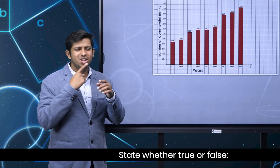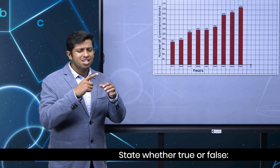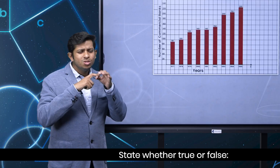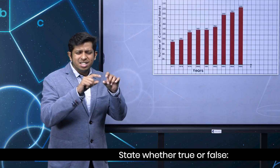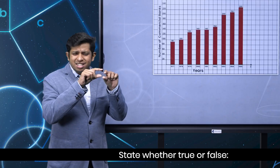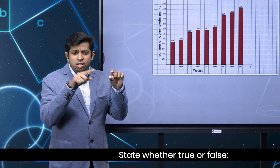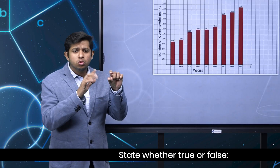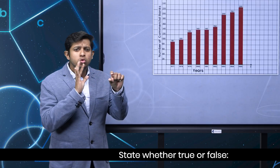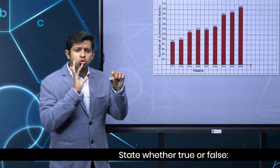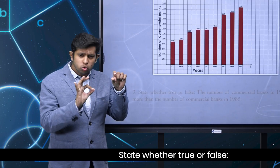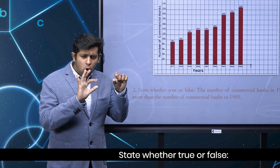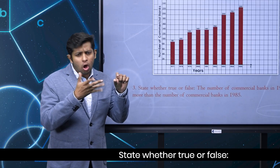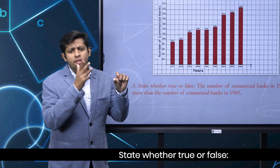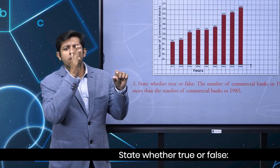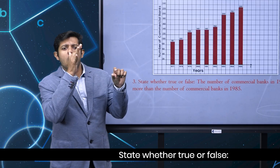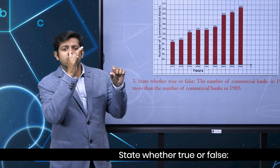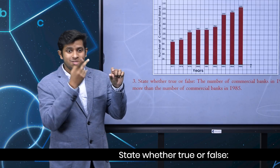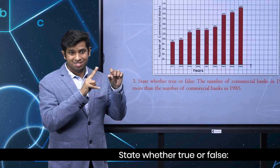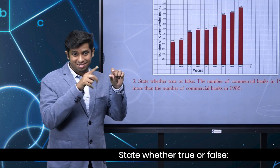State whether true or false.